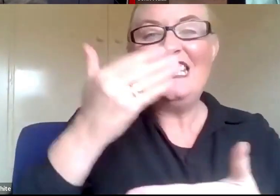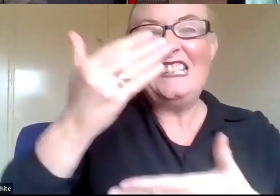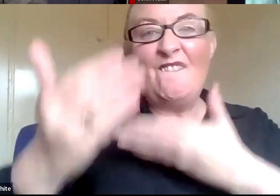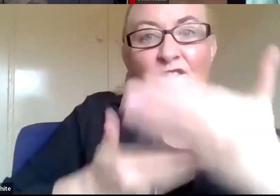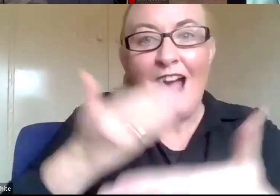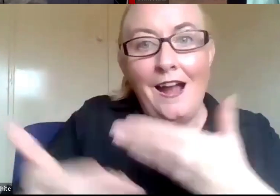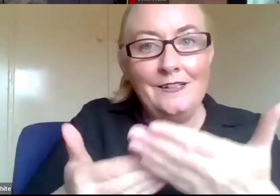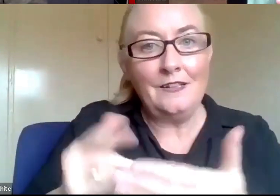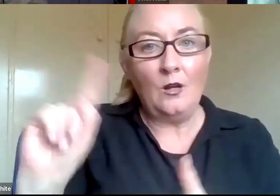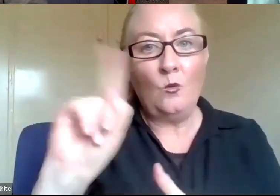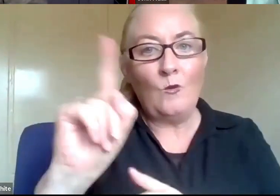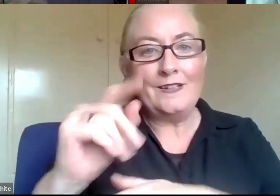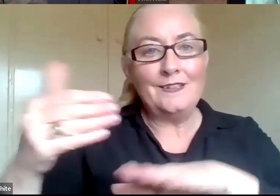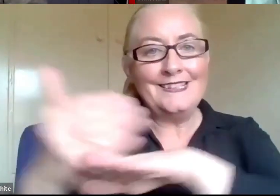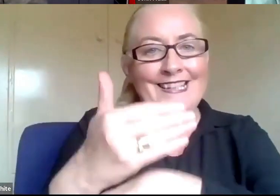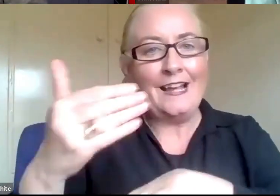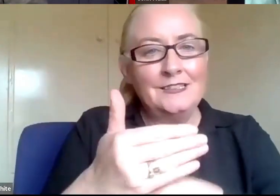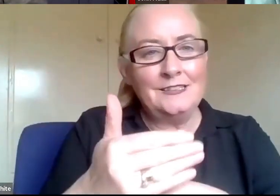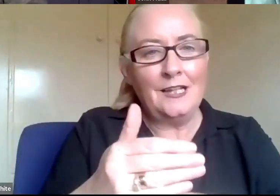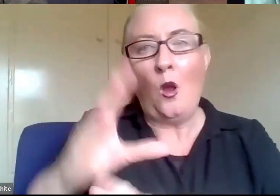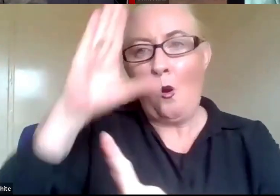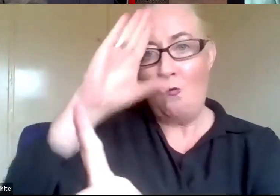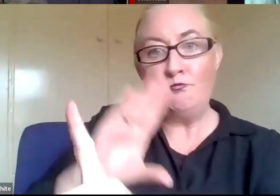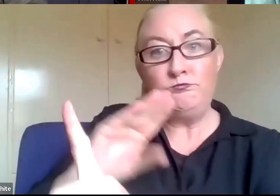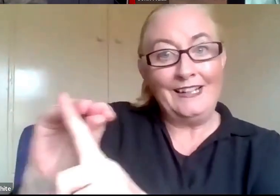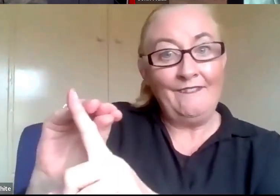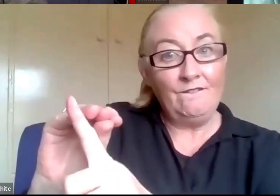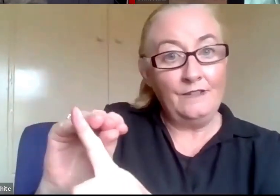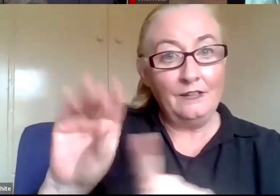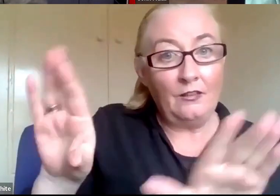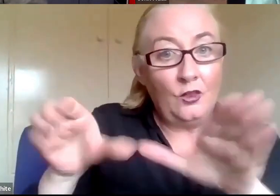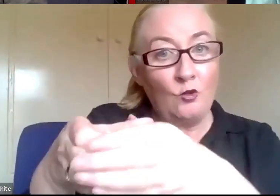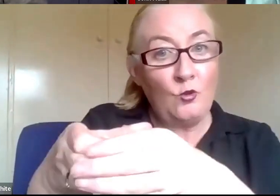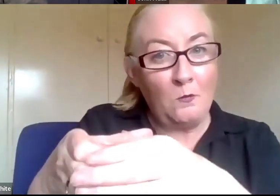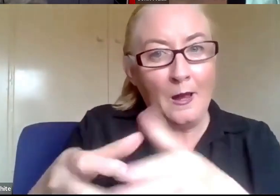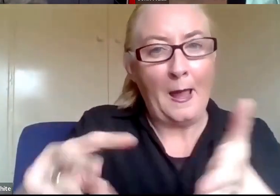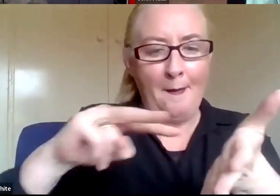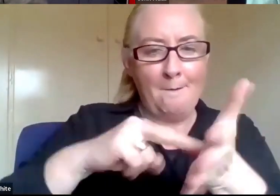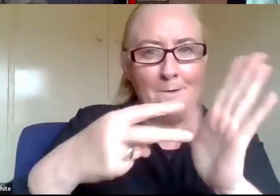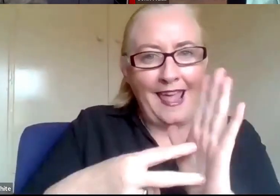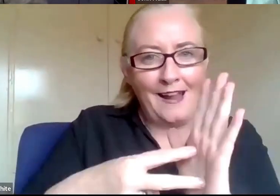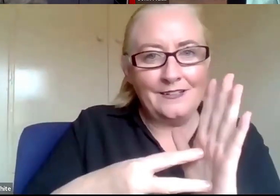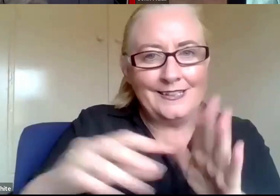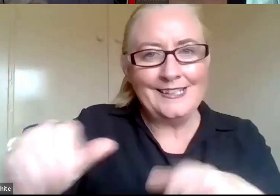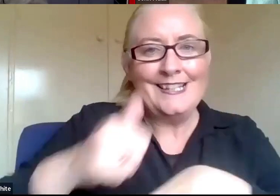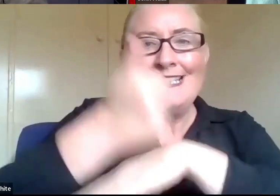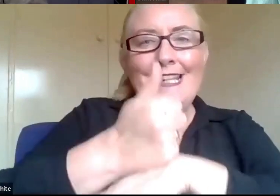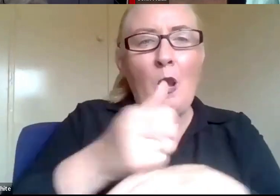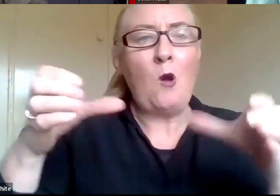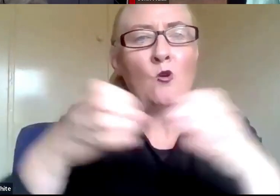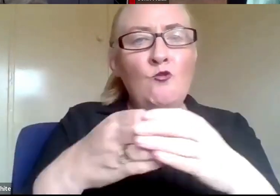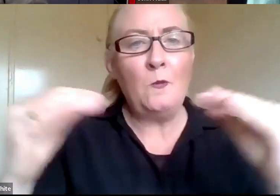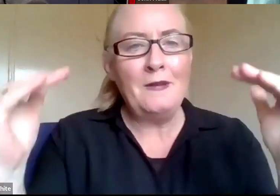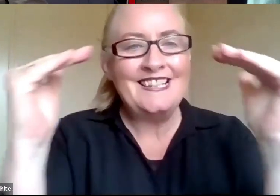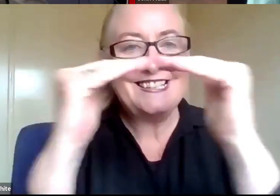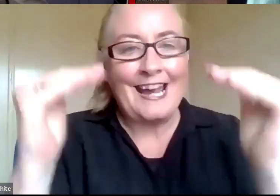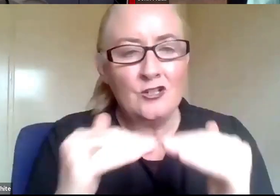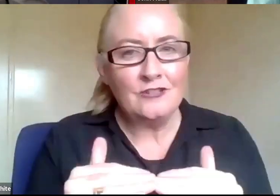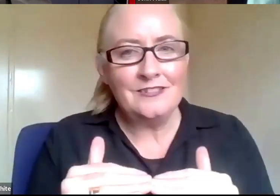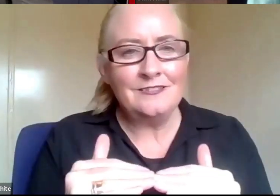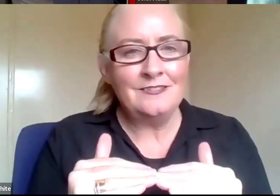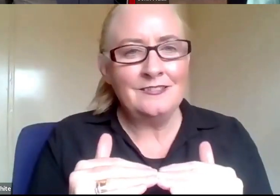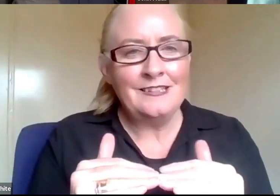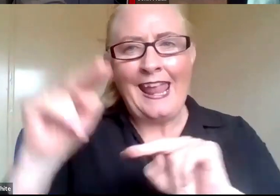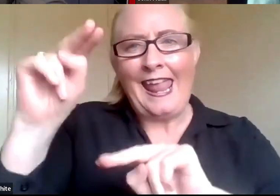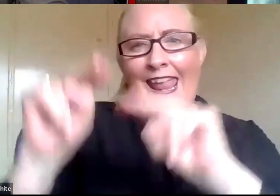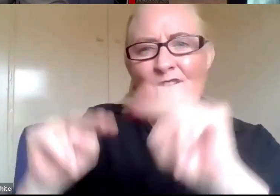standards, evaluating performance, all these you can actually practice. So we